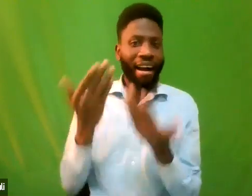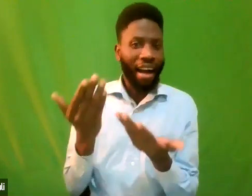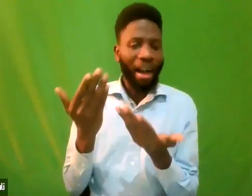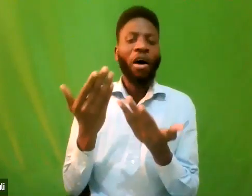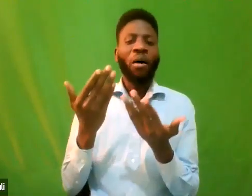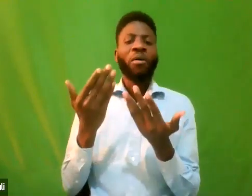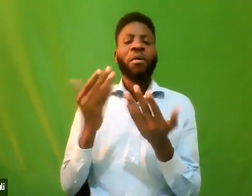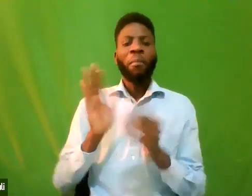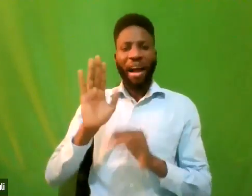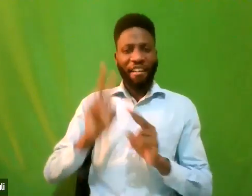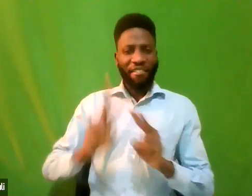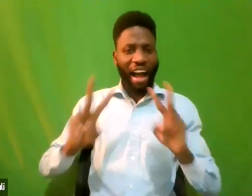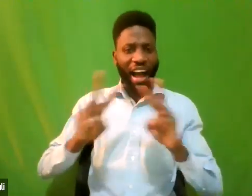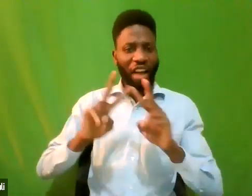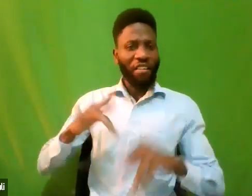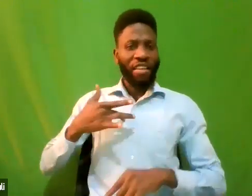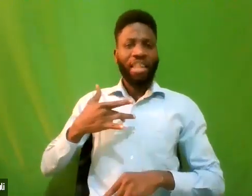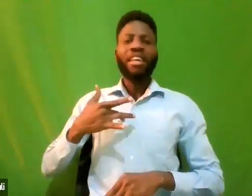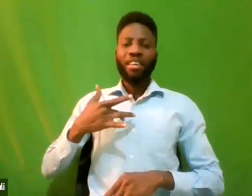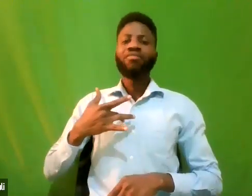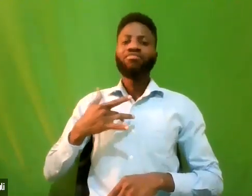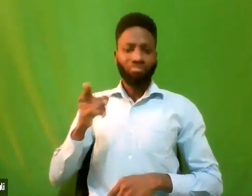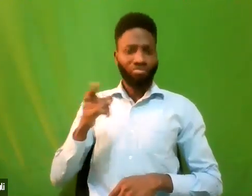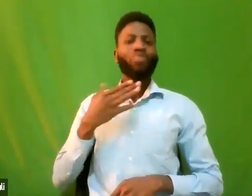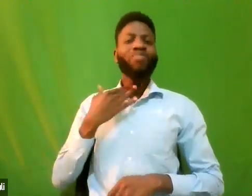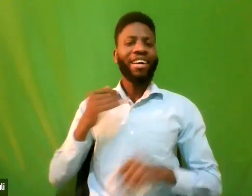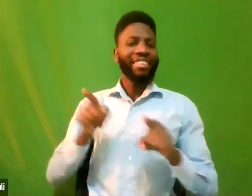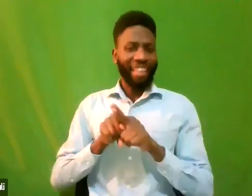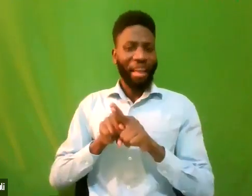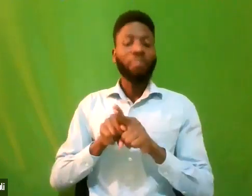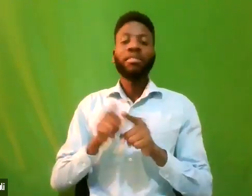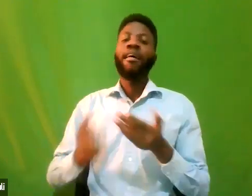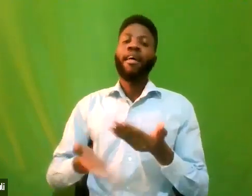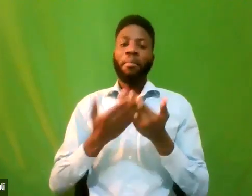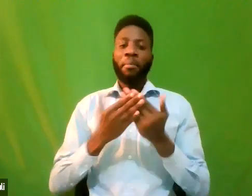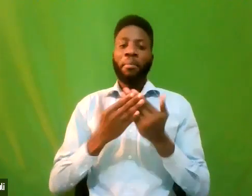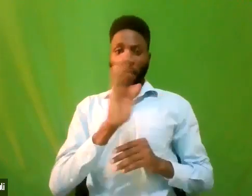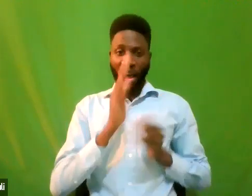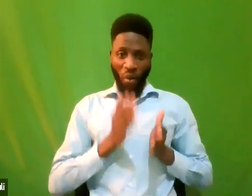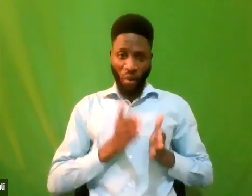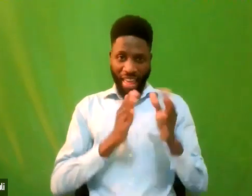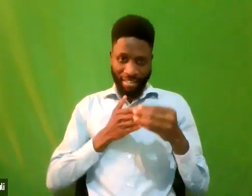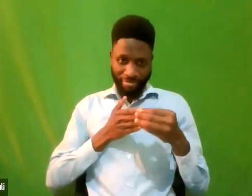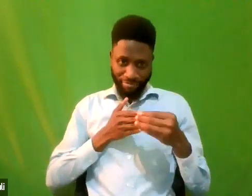that you admire in them, and they help you stay on track. So I am going to